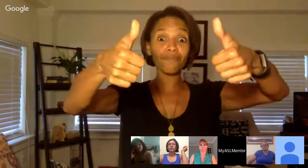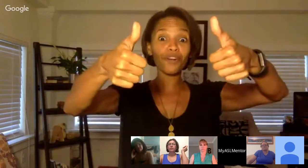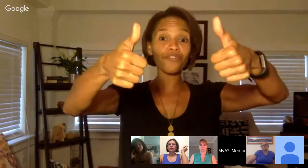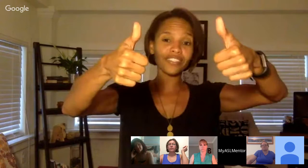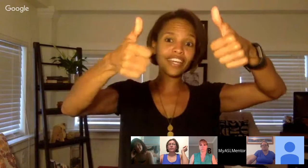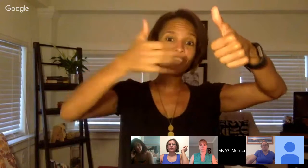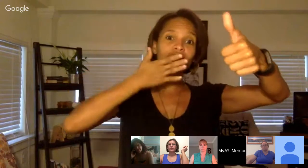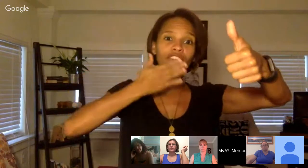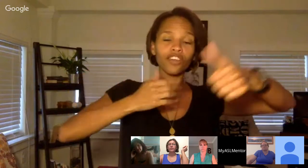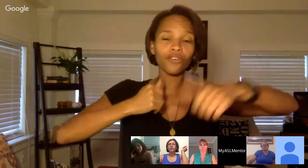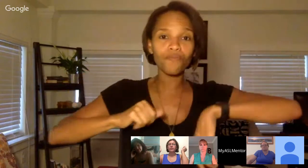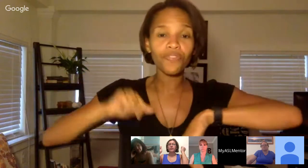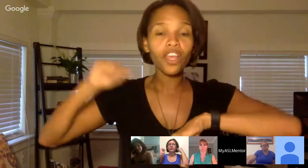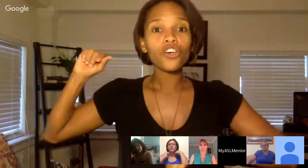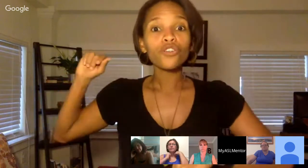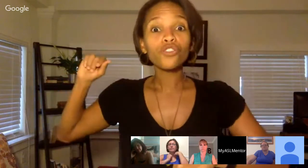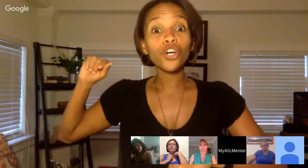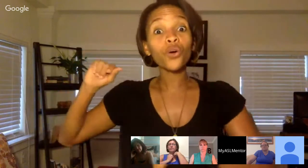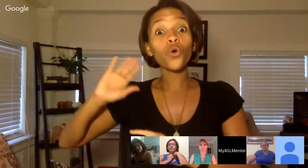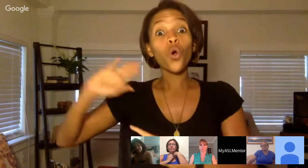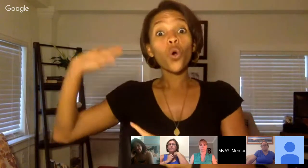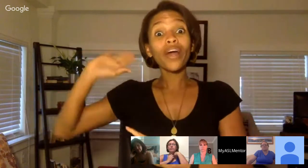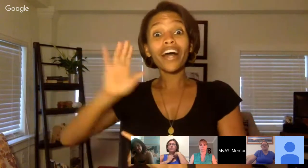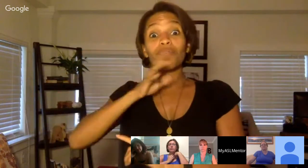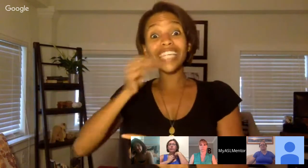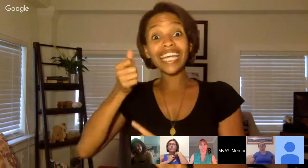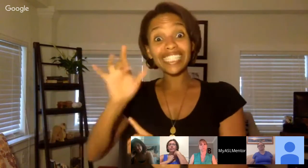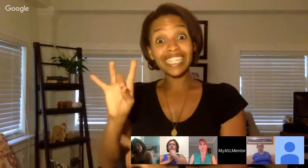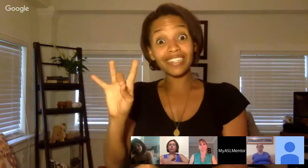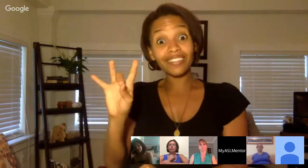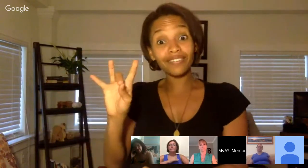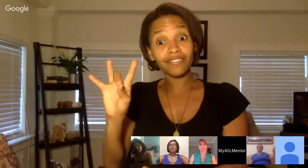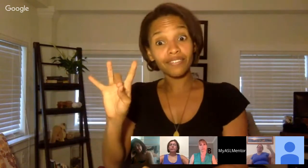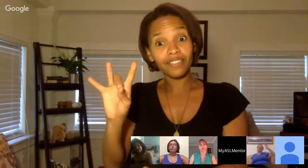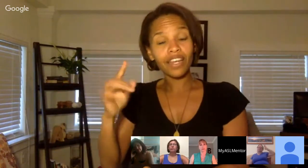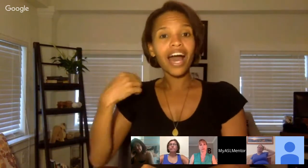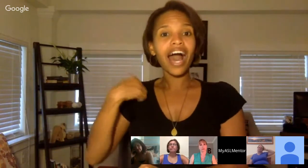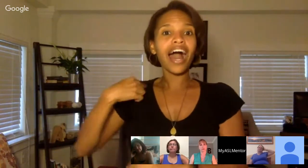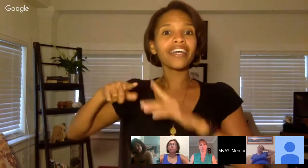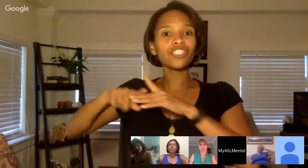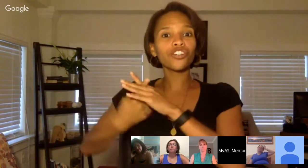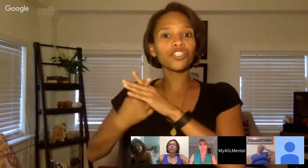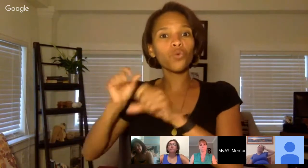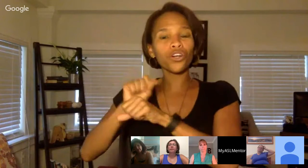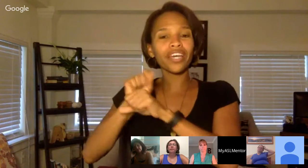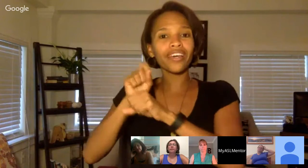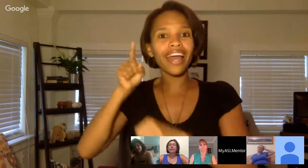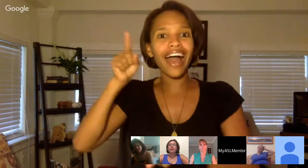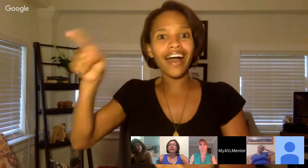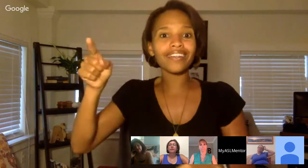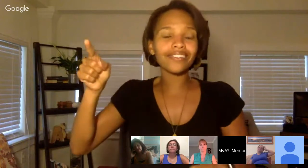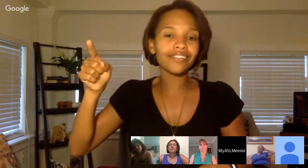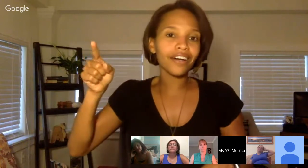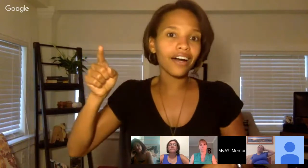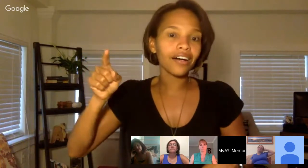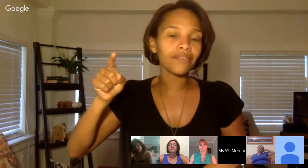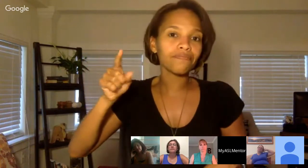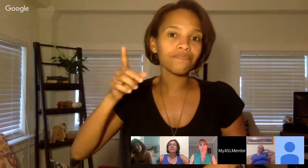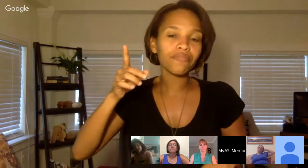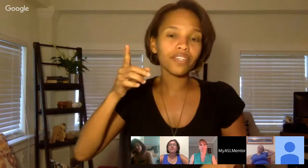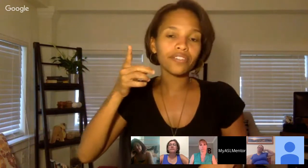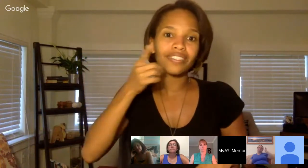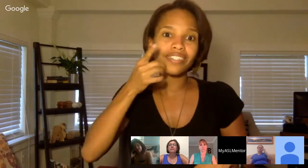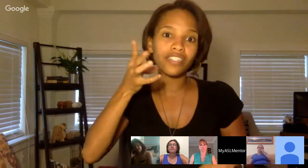it, perfect. Thank you. So when I was 18, I started working